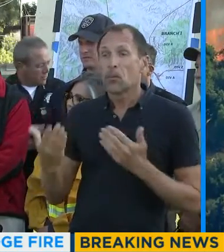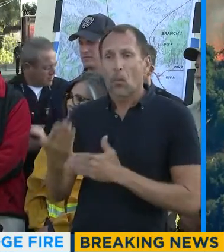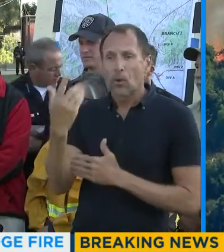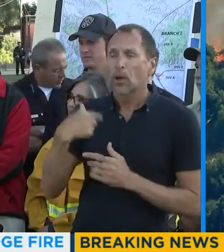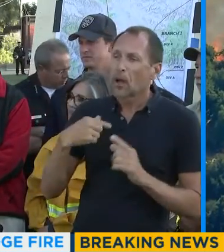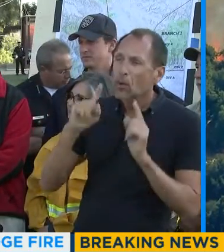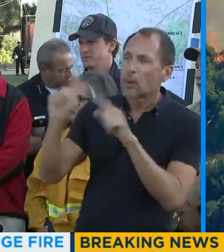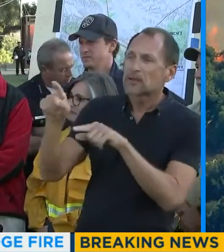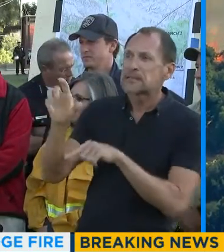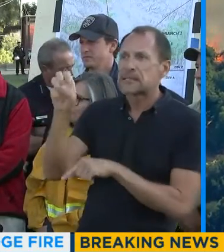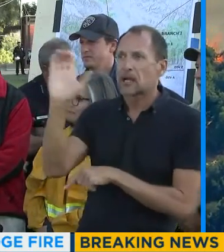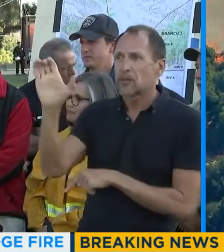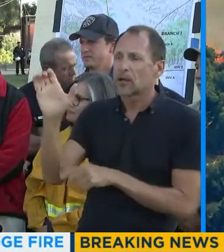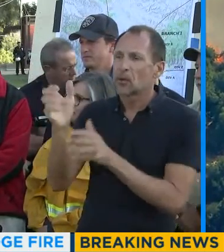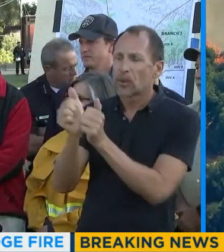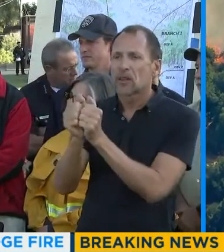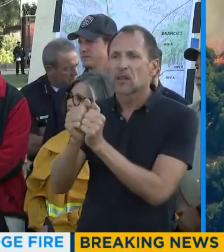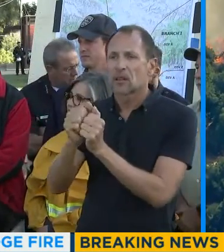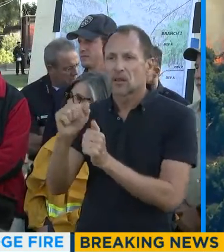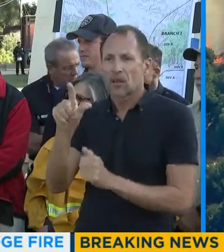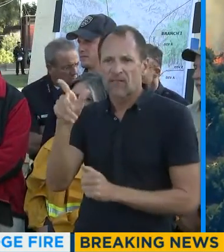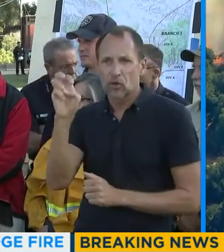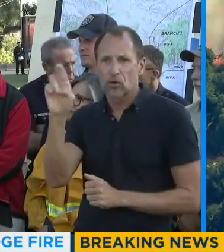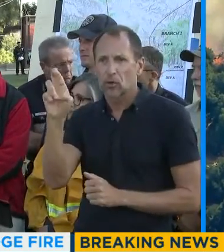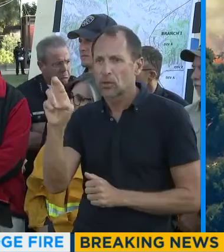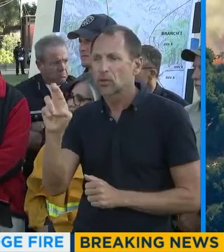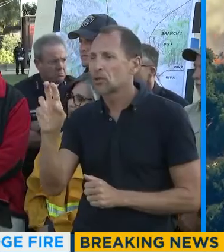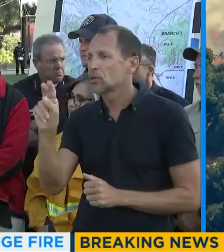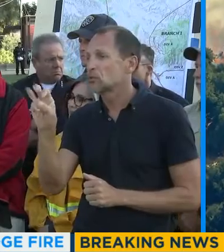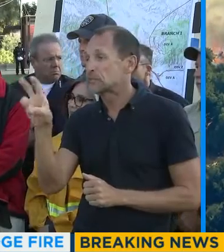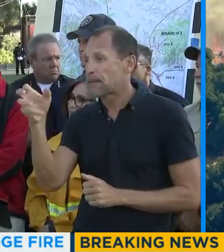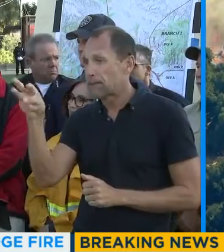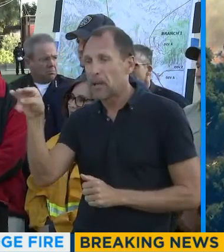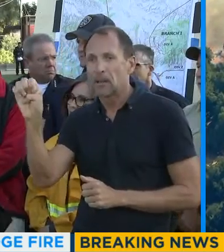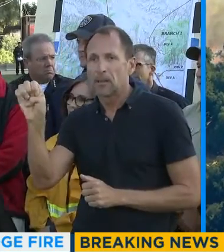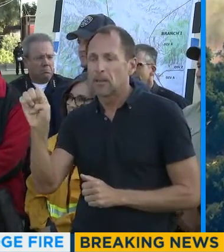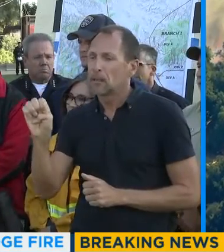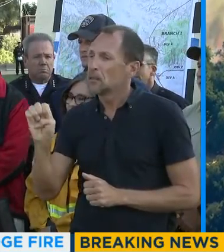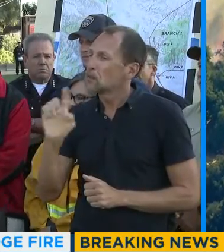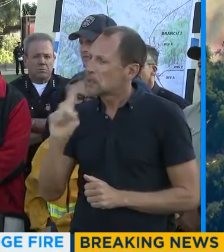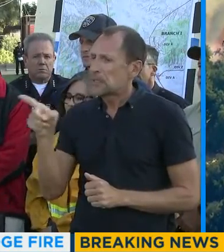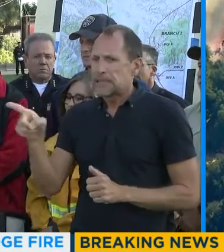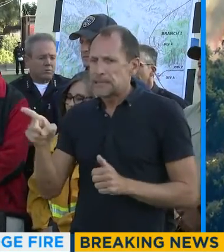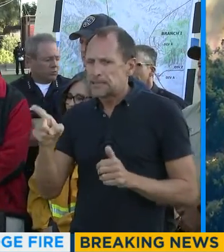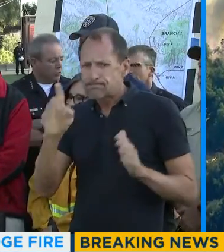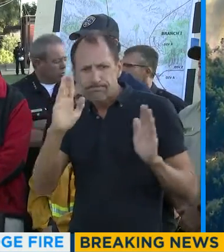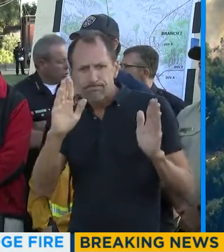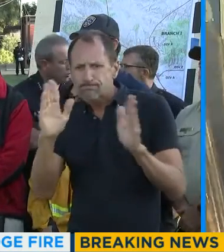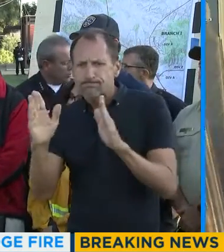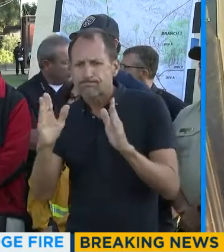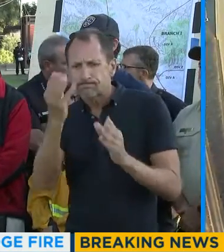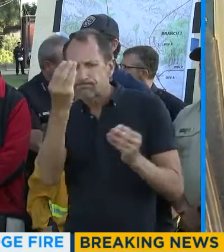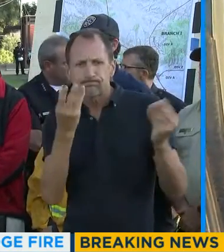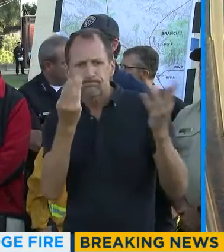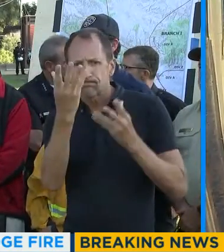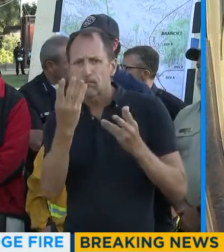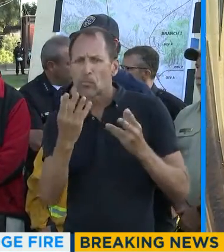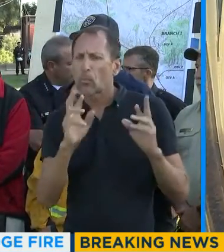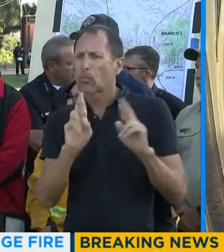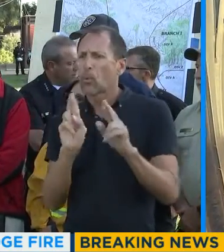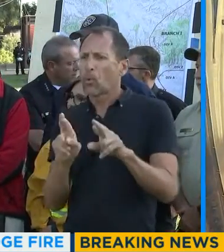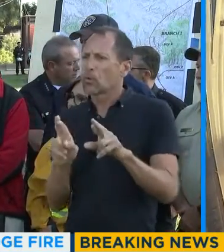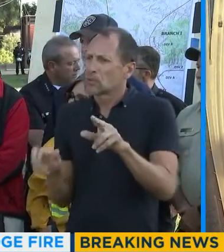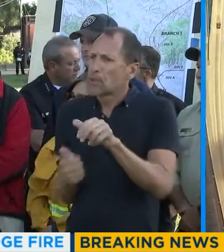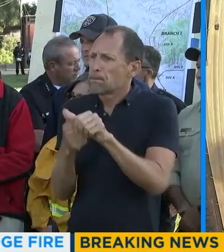Newsom. I can assure you he is following the situation very, very closely, getting regular updates and briefings from the Office of Emergency Services. And I just want